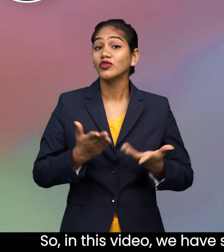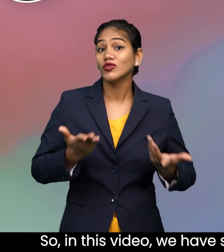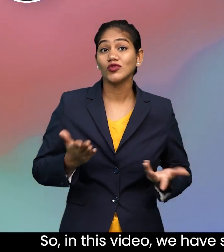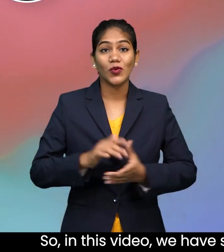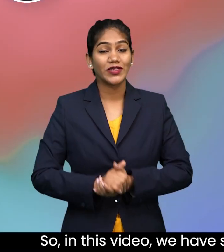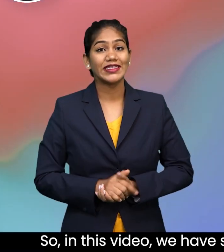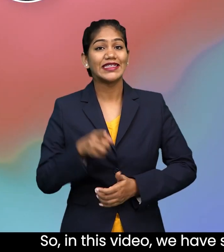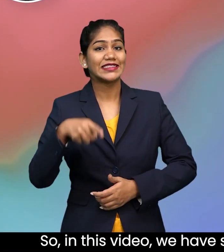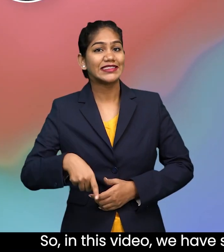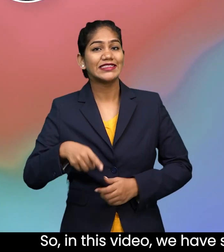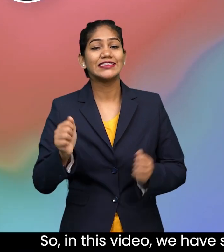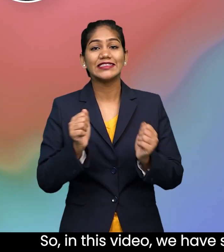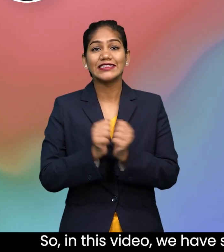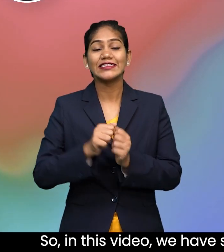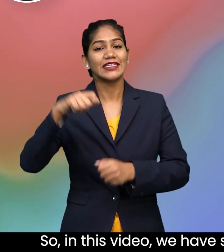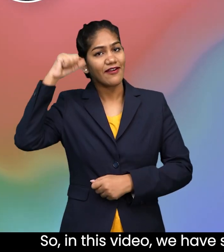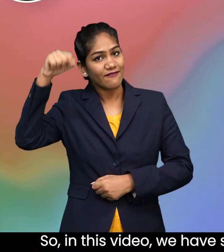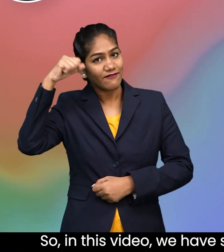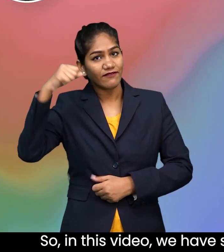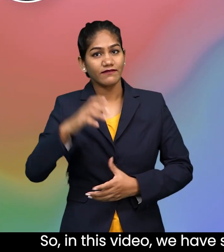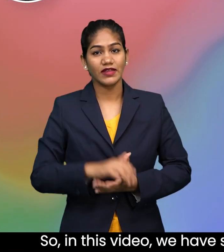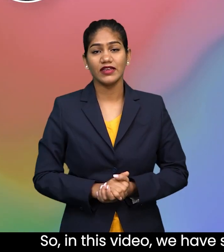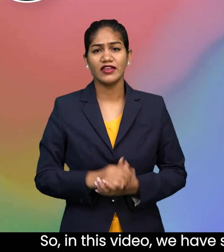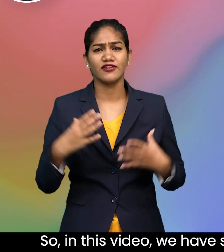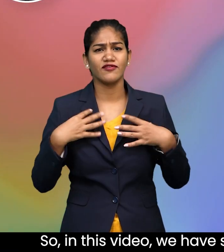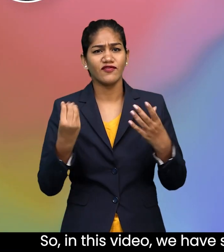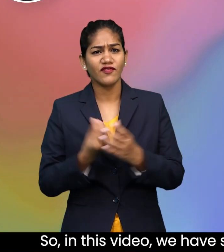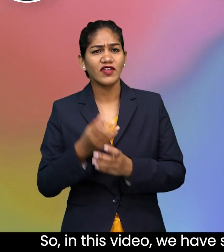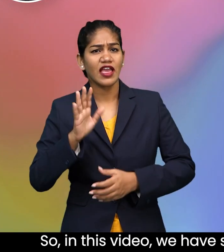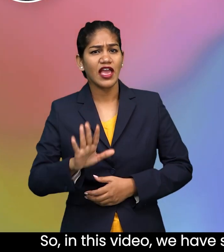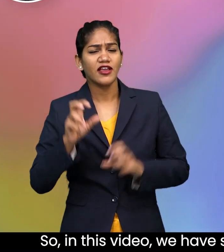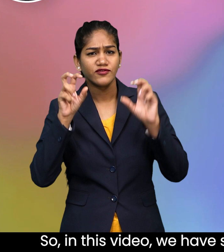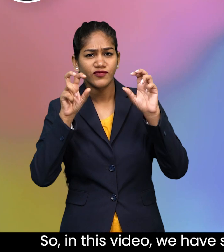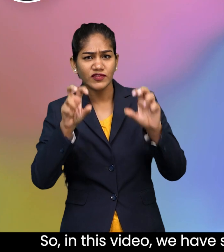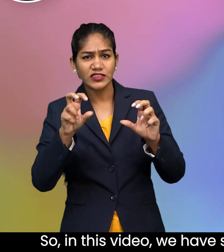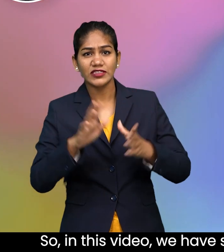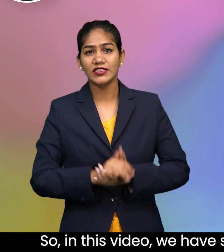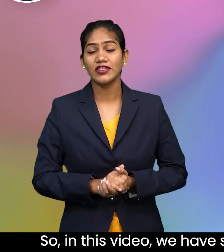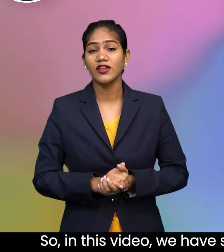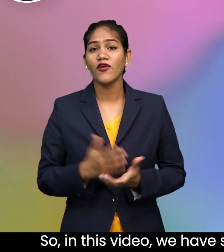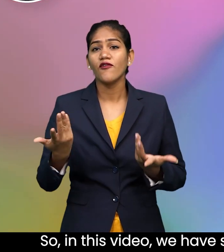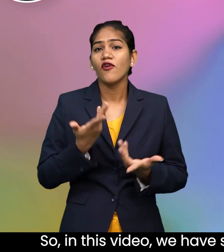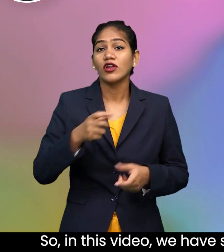So, in this video, we have seen what the population and census